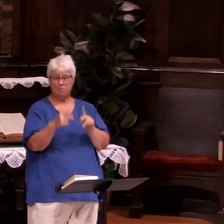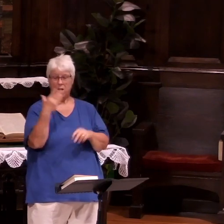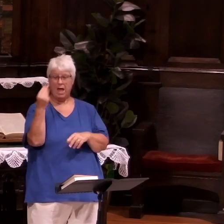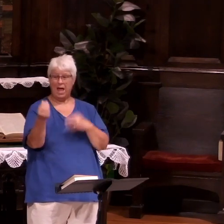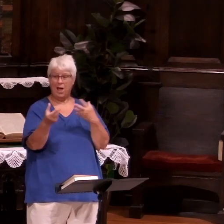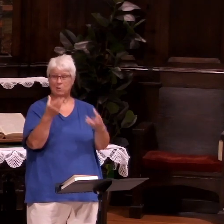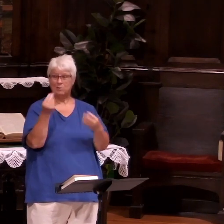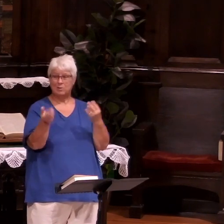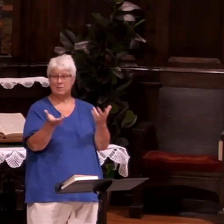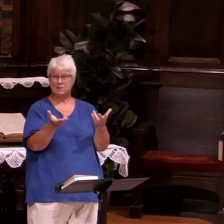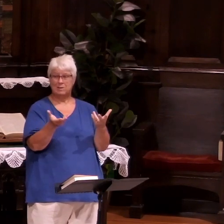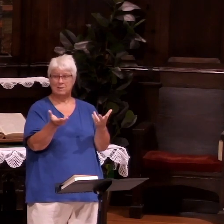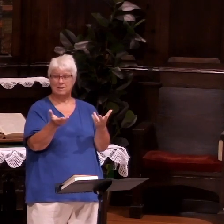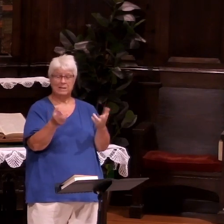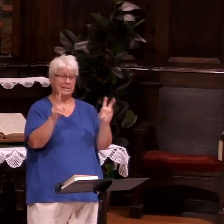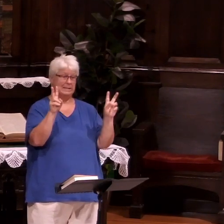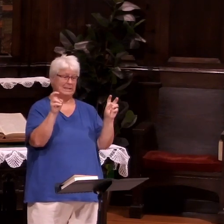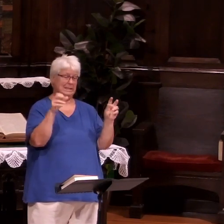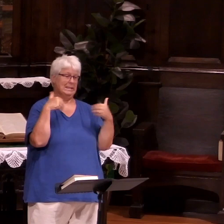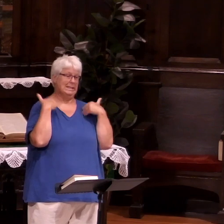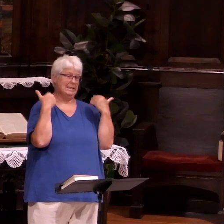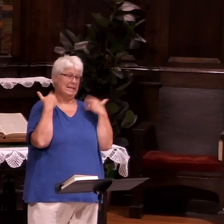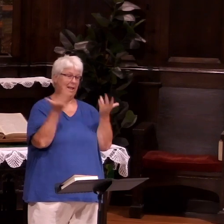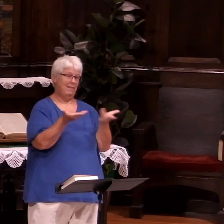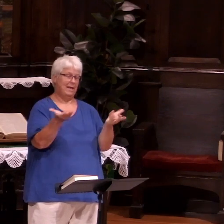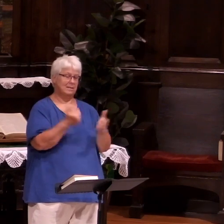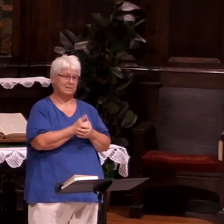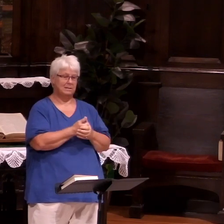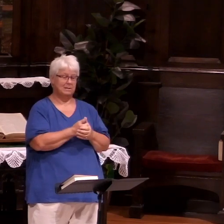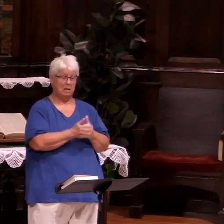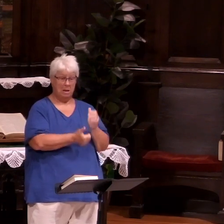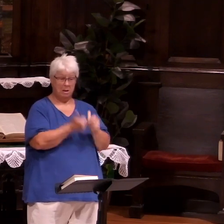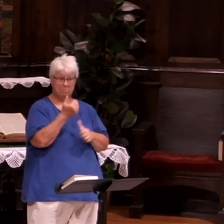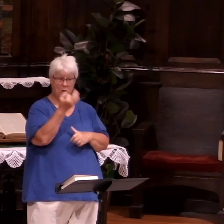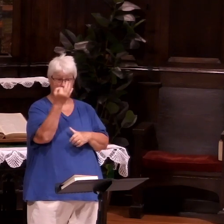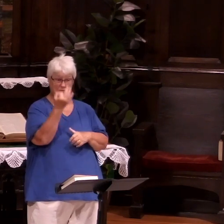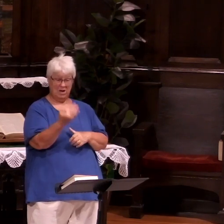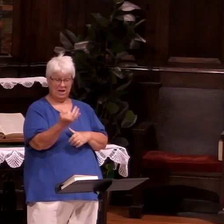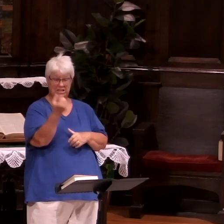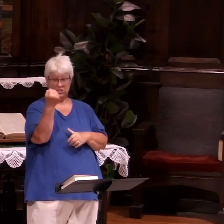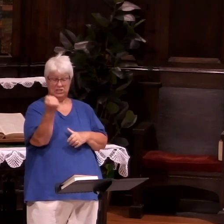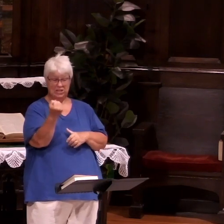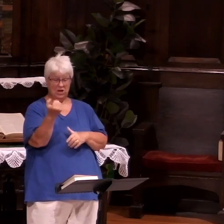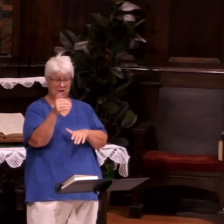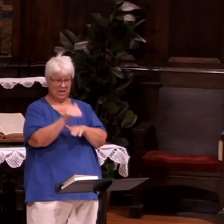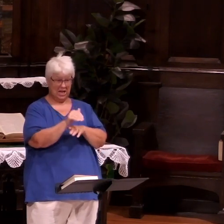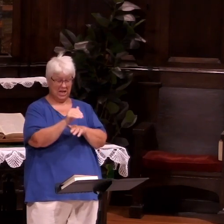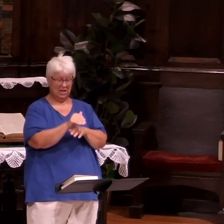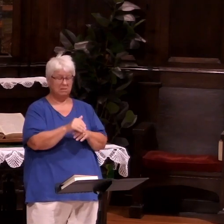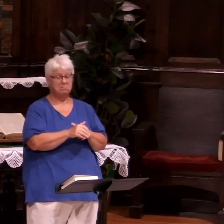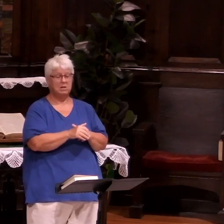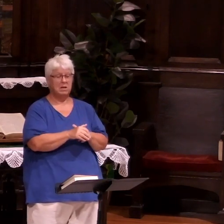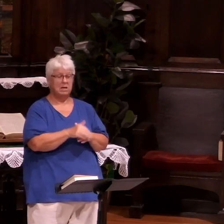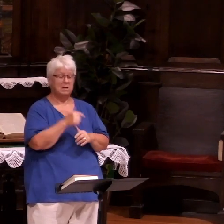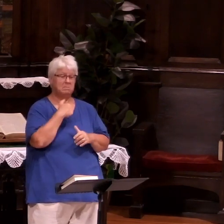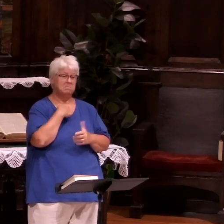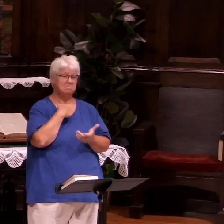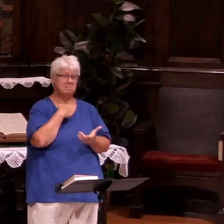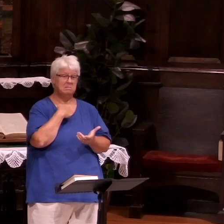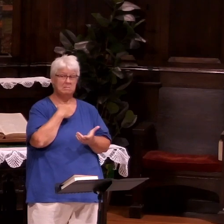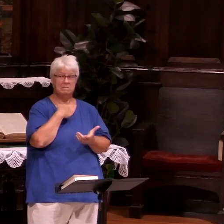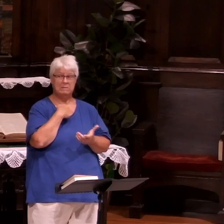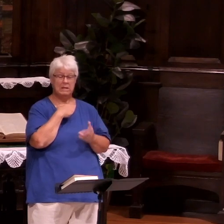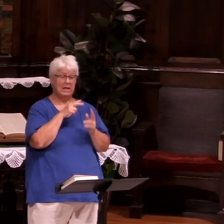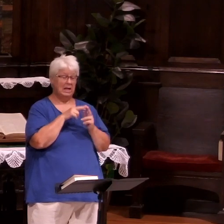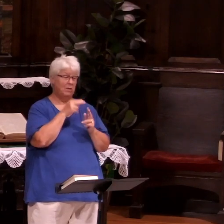out doing teen things, on most Friday or Saturday nights, you could find me